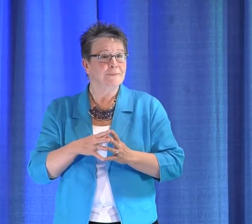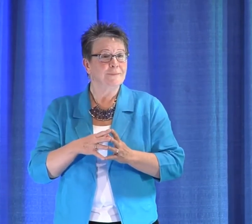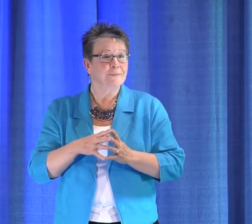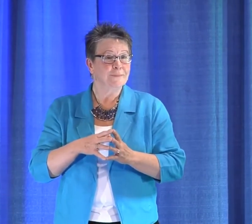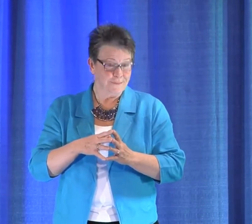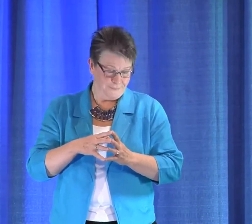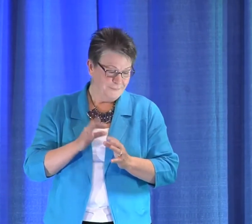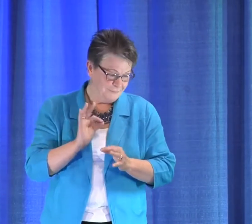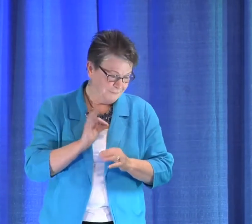It's time.